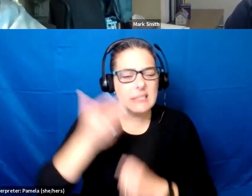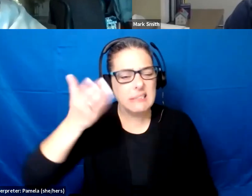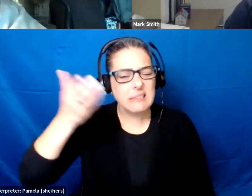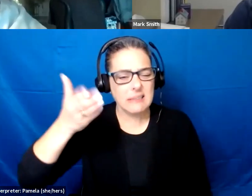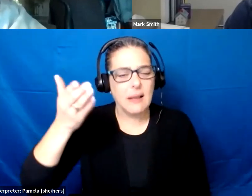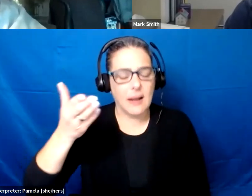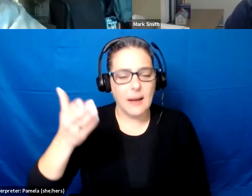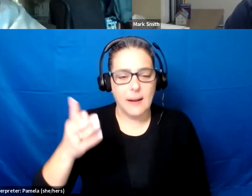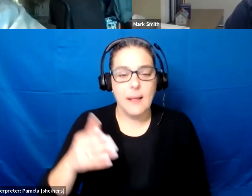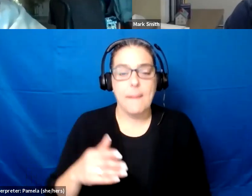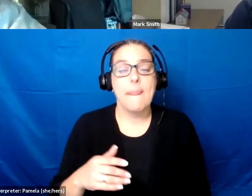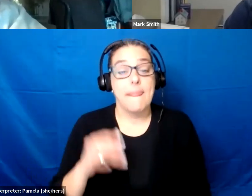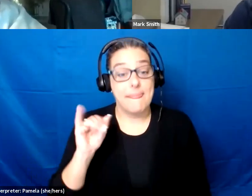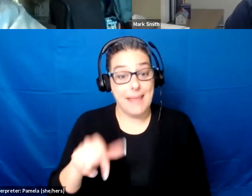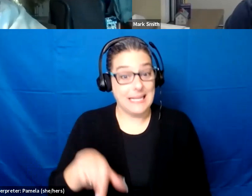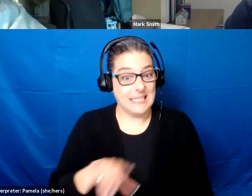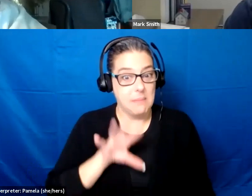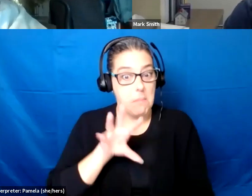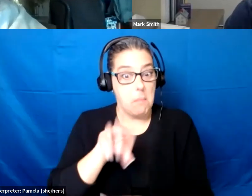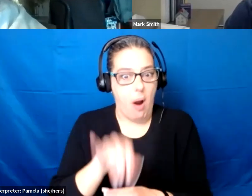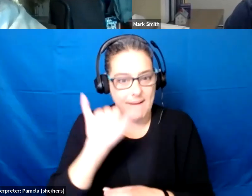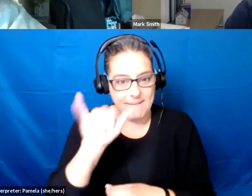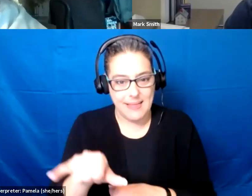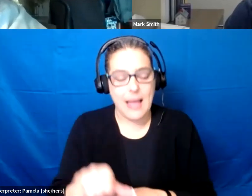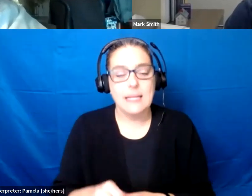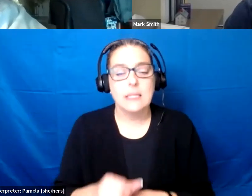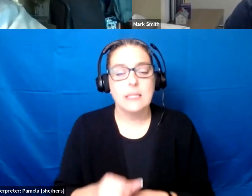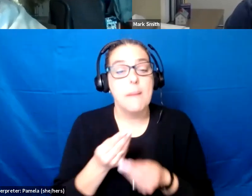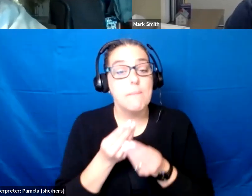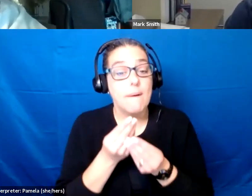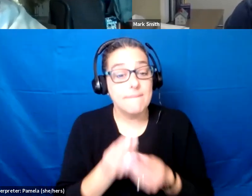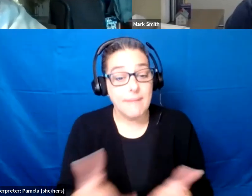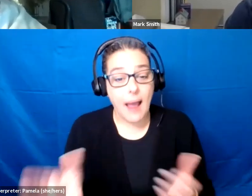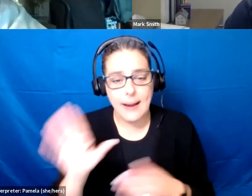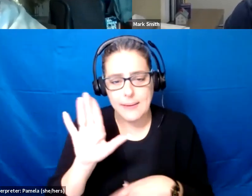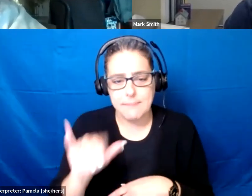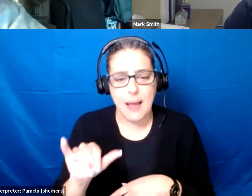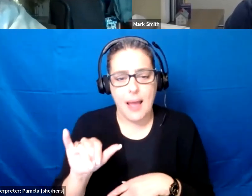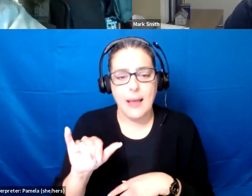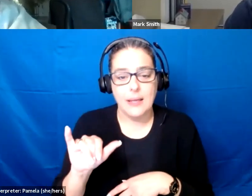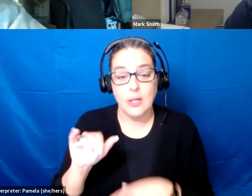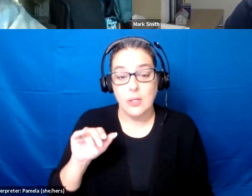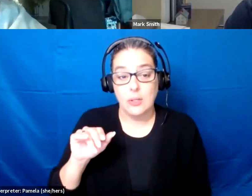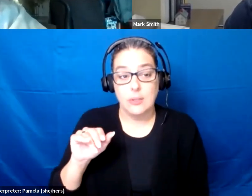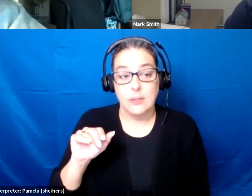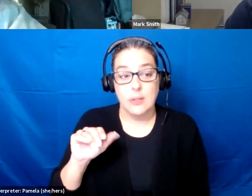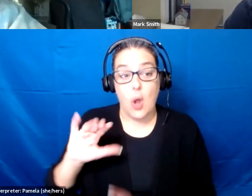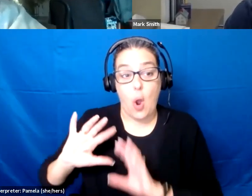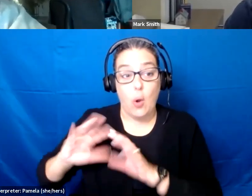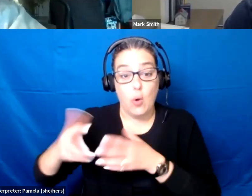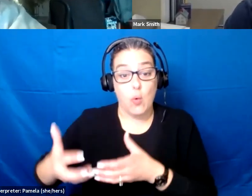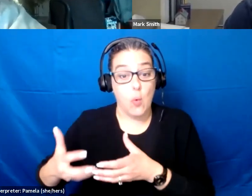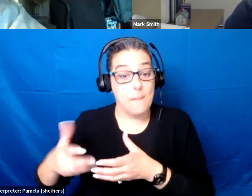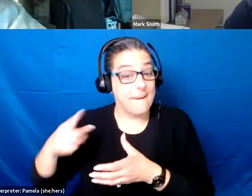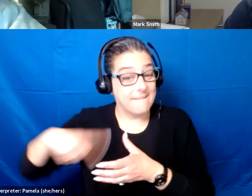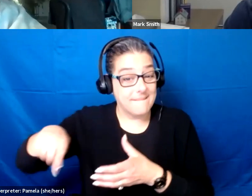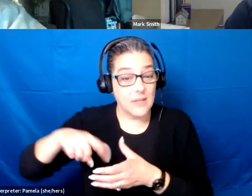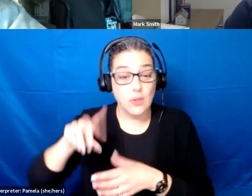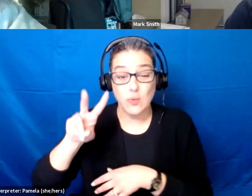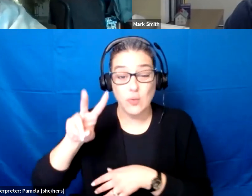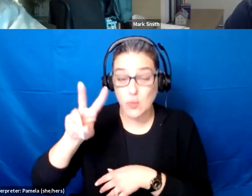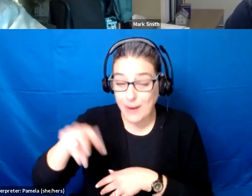is being brought to you by a group of 22 disability